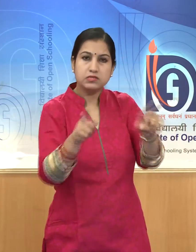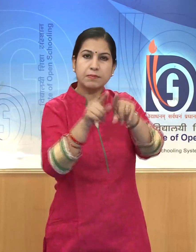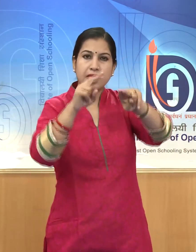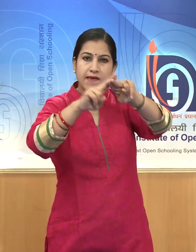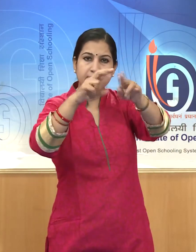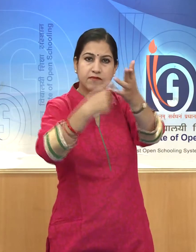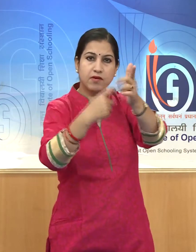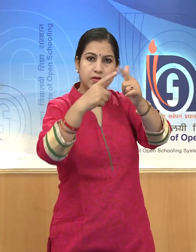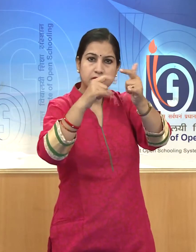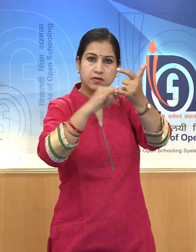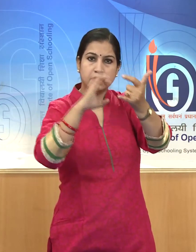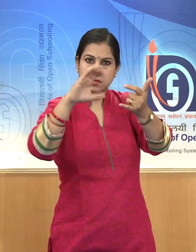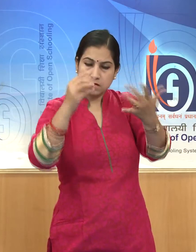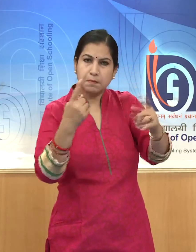and miniature paintings,